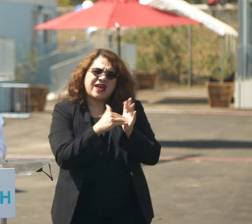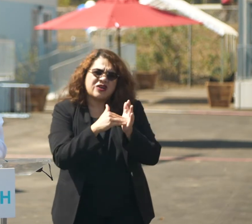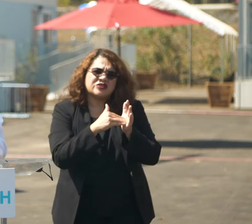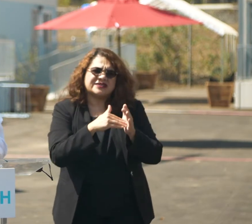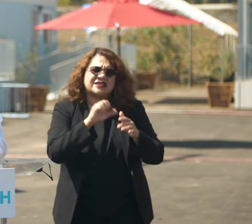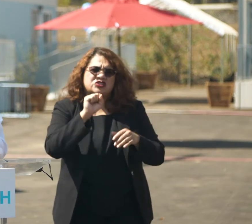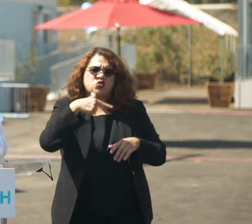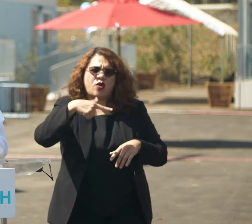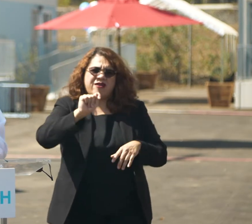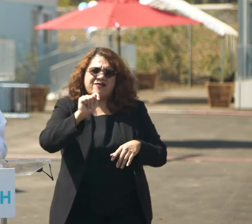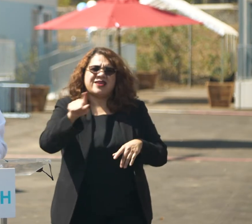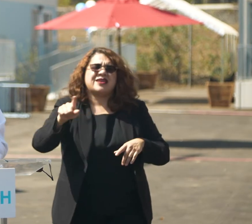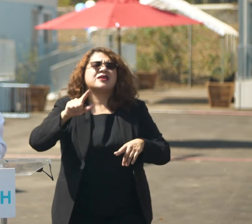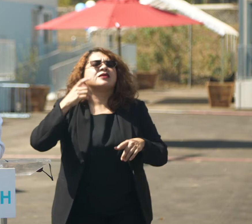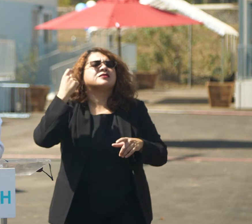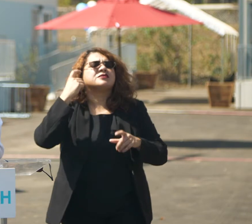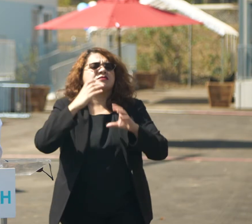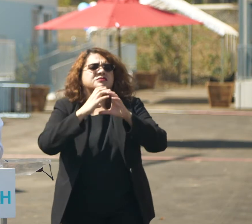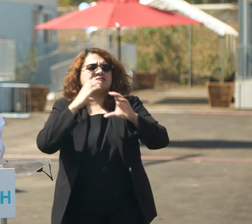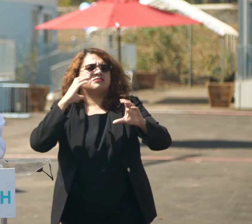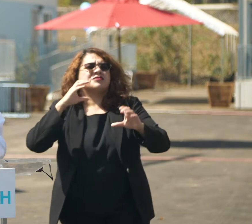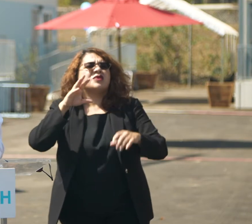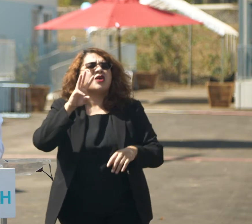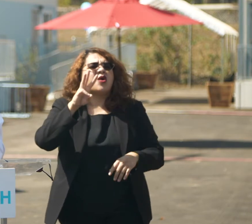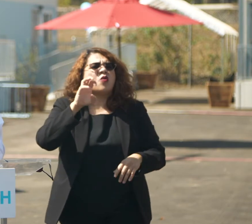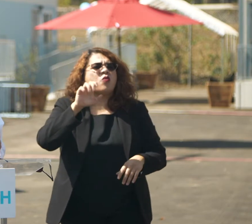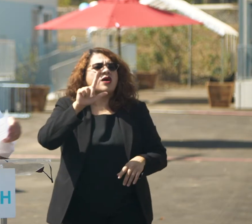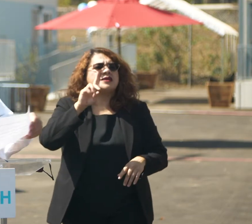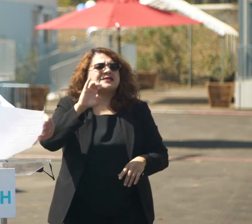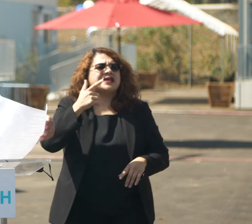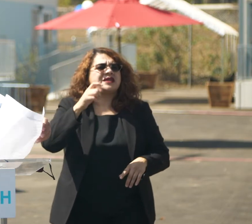modular buildings from our partners at William Scotsman.